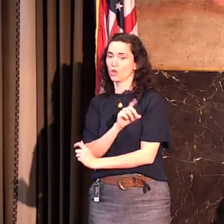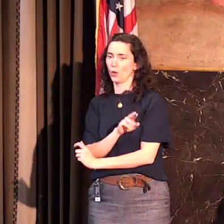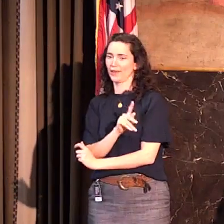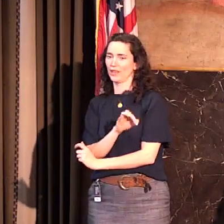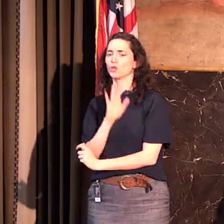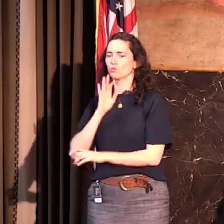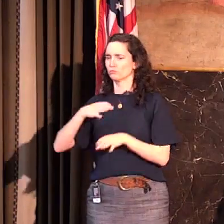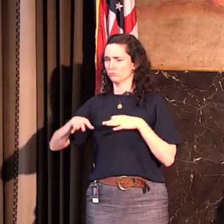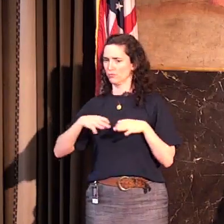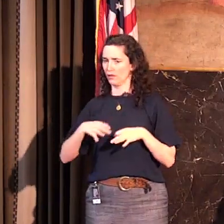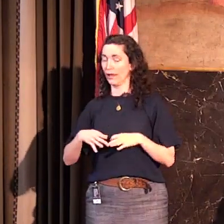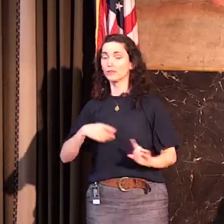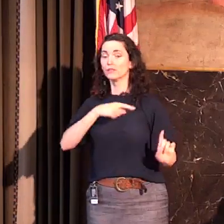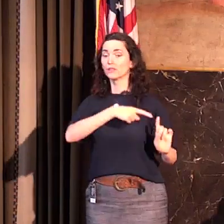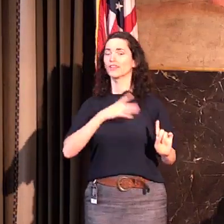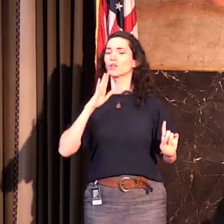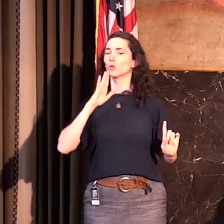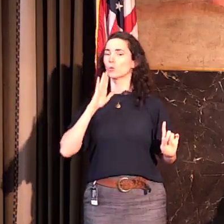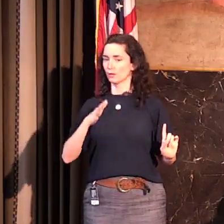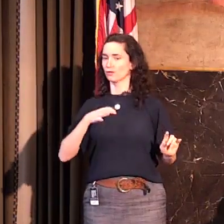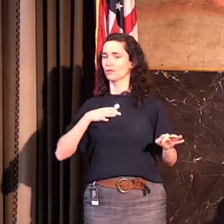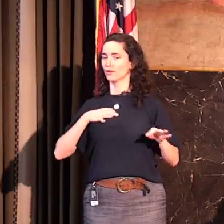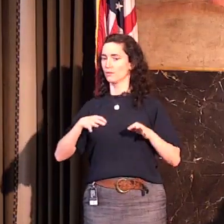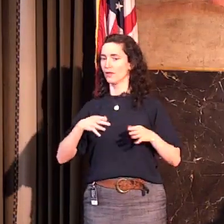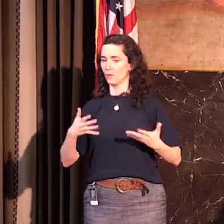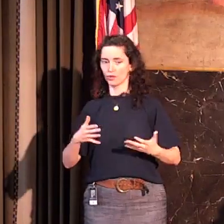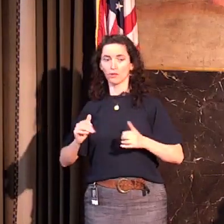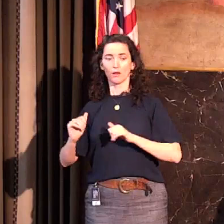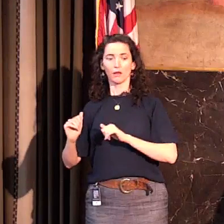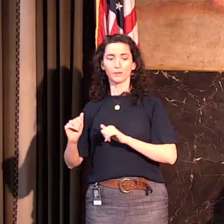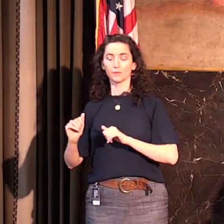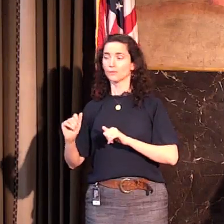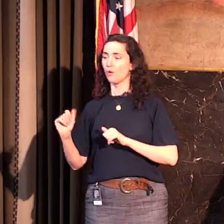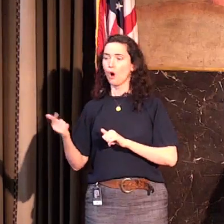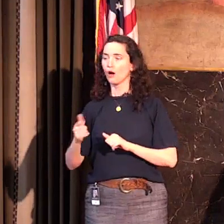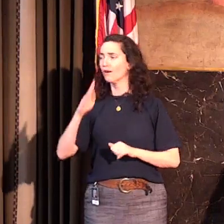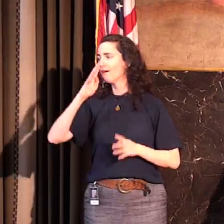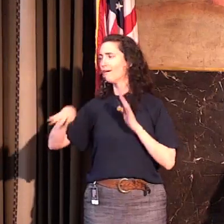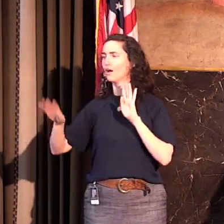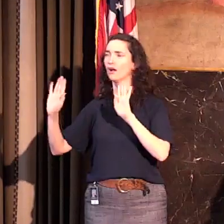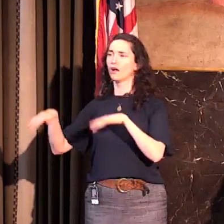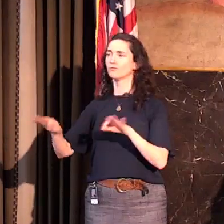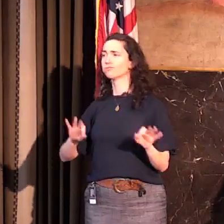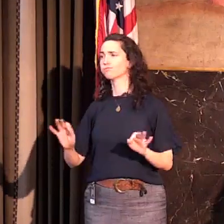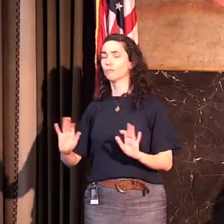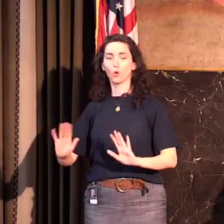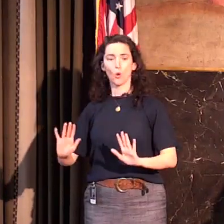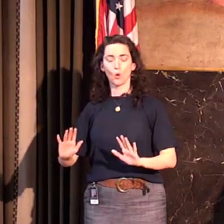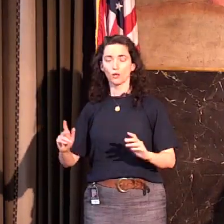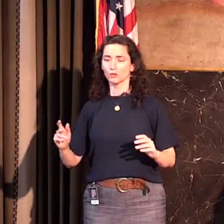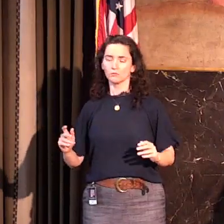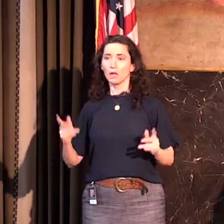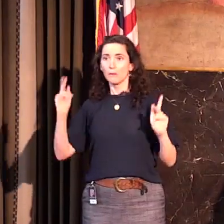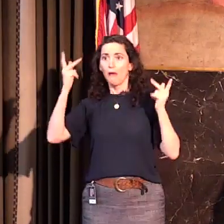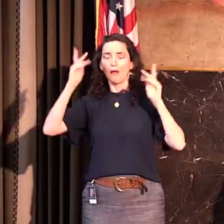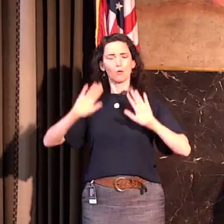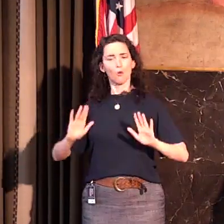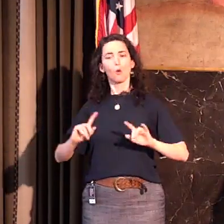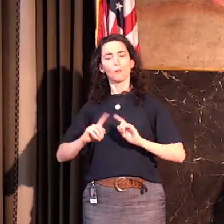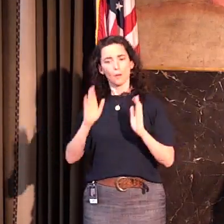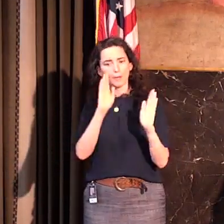Dr. Cantor that certainly we need to all be paying attention. Again, not panicked, but showing